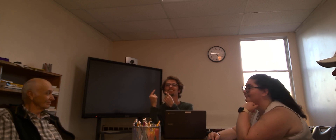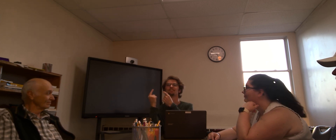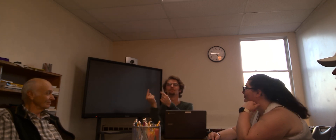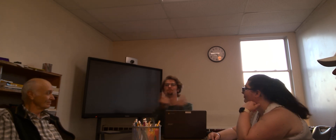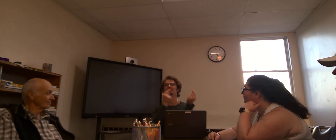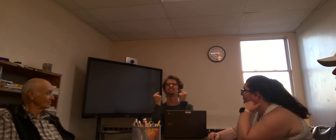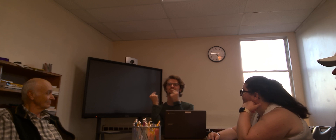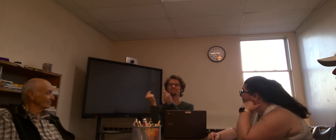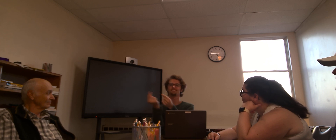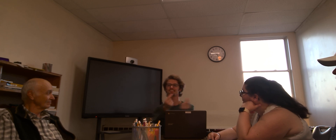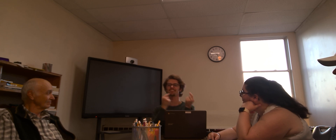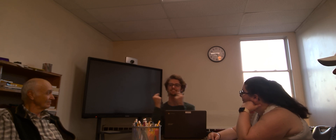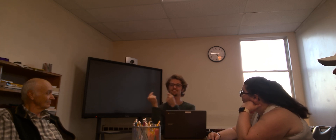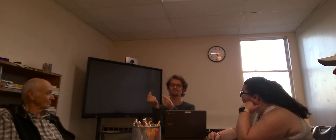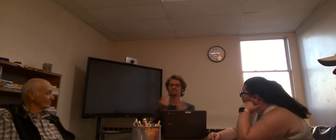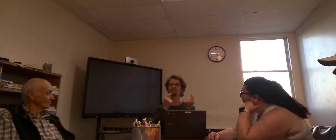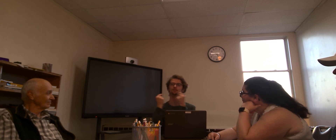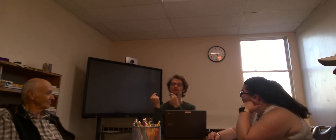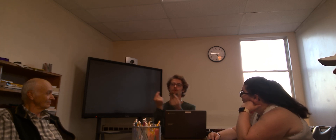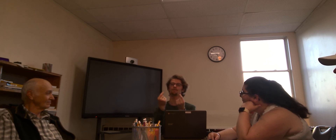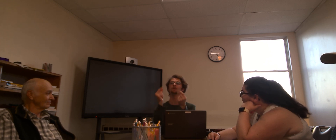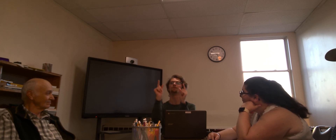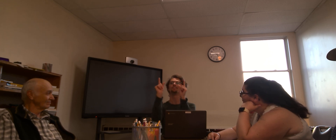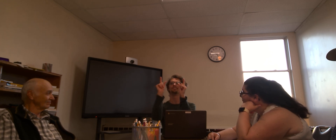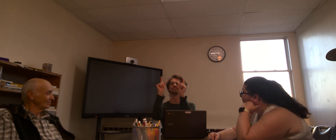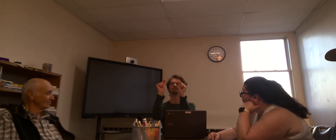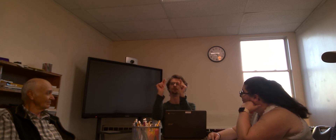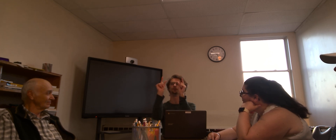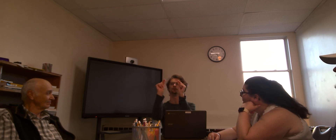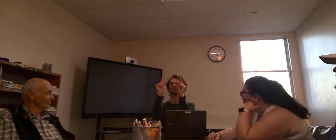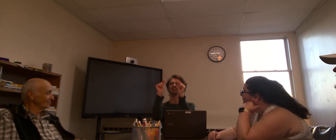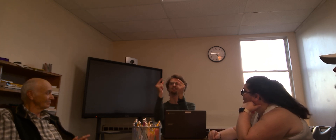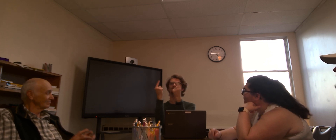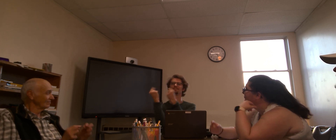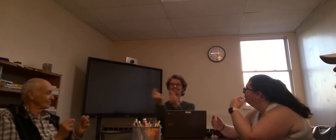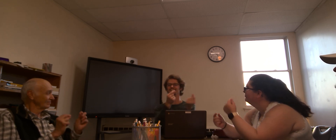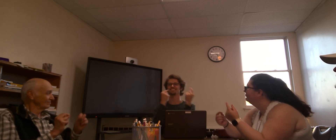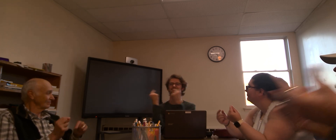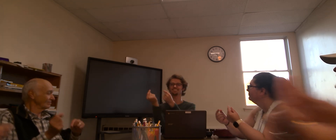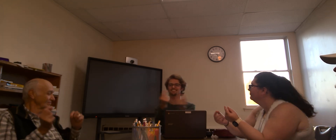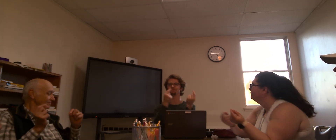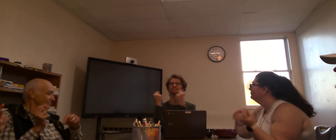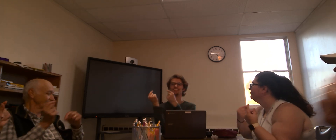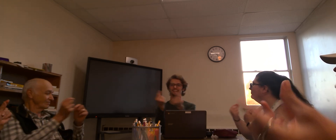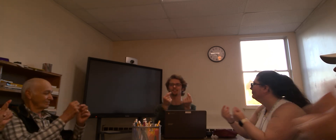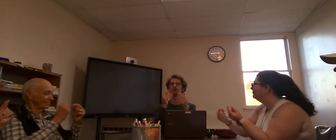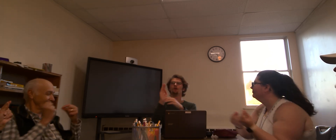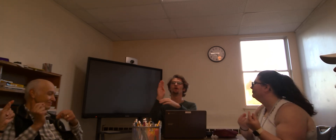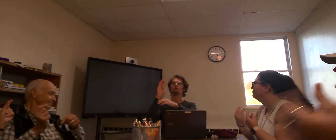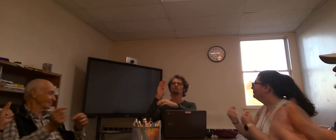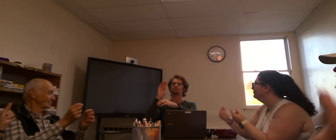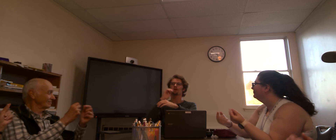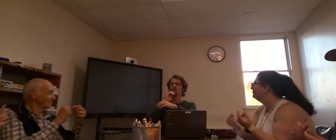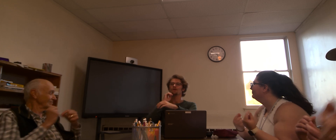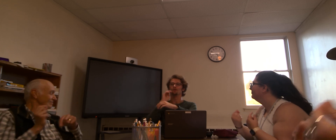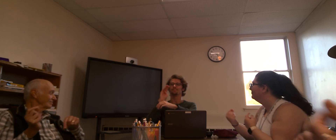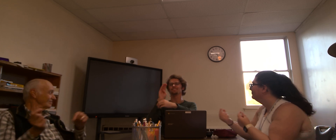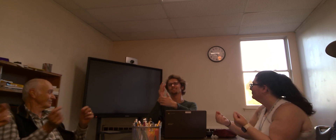either busy, like this. Busy. Do, with the do handshake. Yeah, kind of sniff in the air. Busy. Or this is more